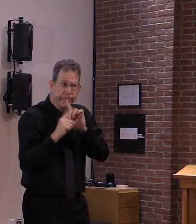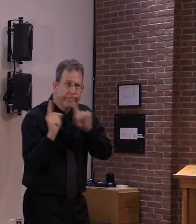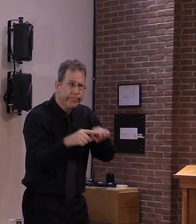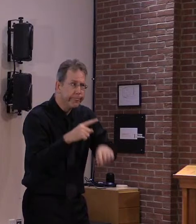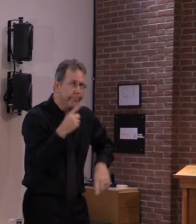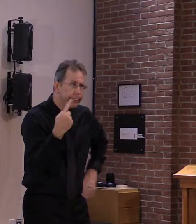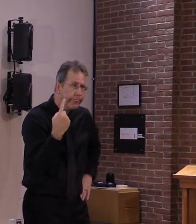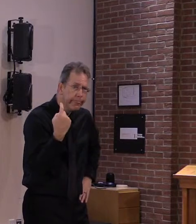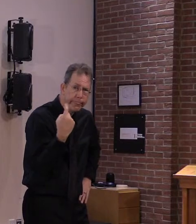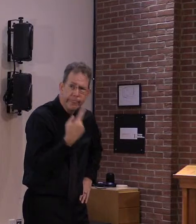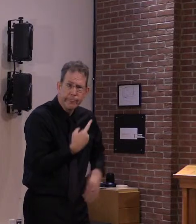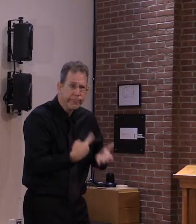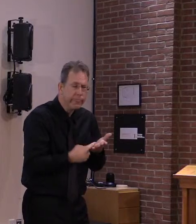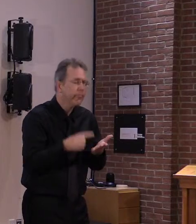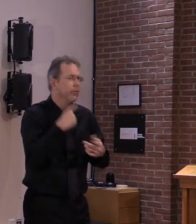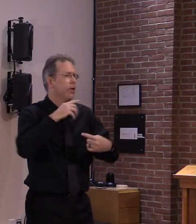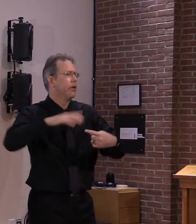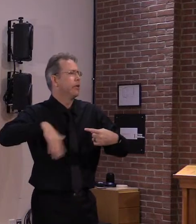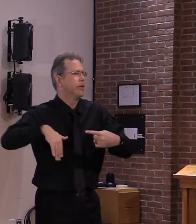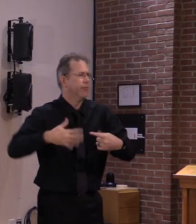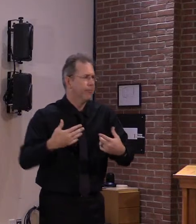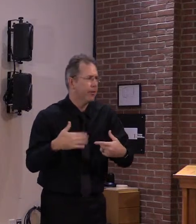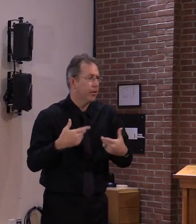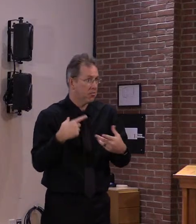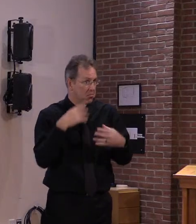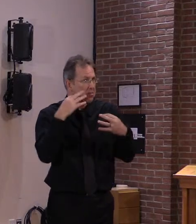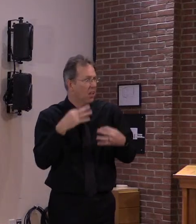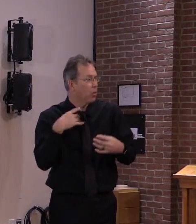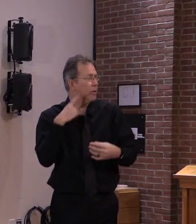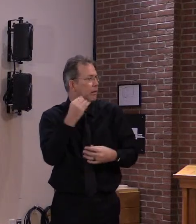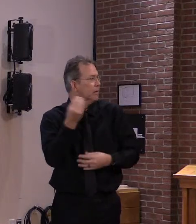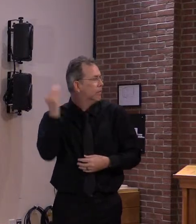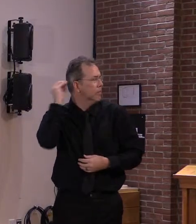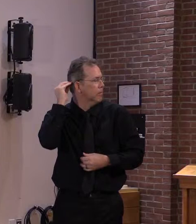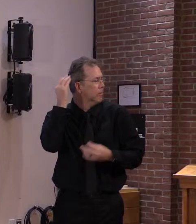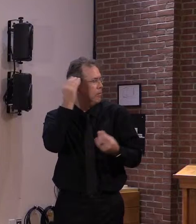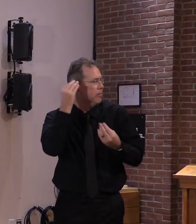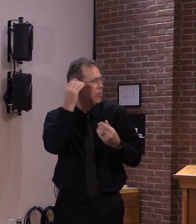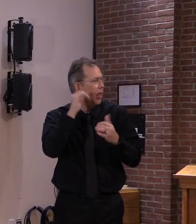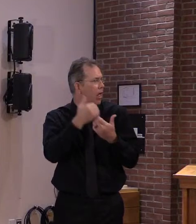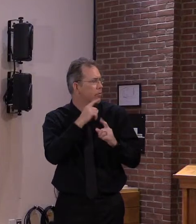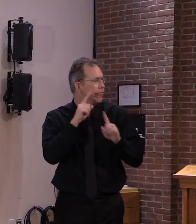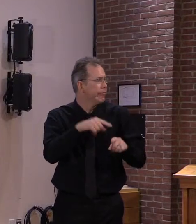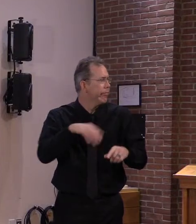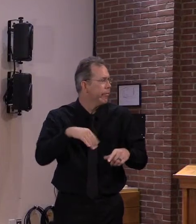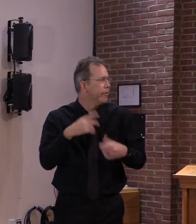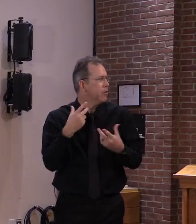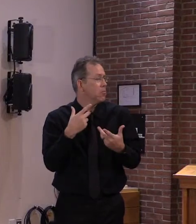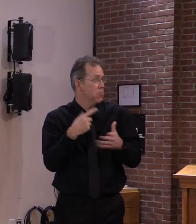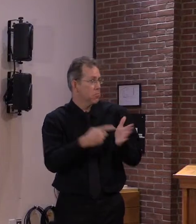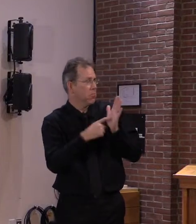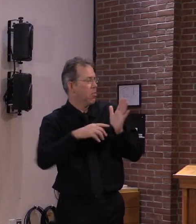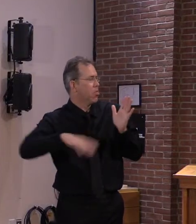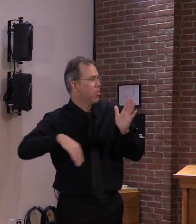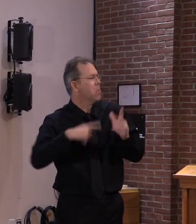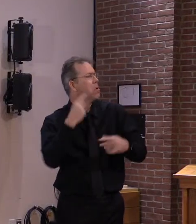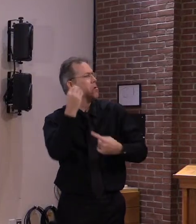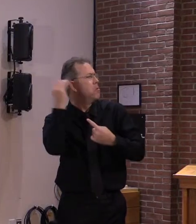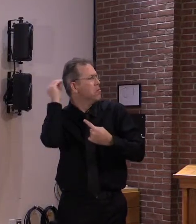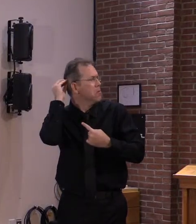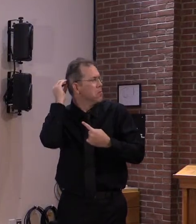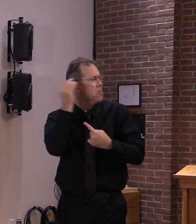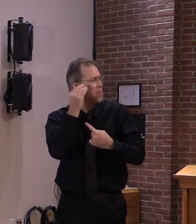bookmarked anyway for the future. Yeah, you can look back to the start of this and how we've evolved